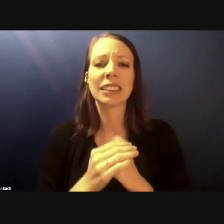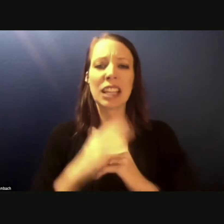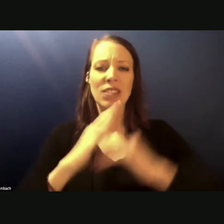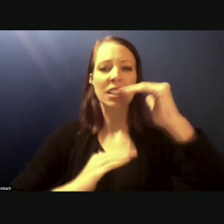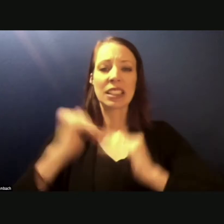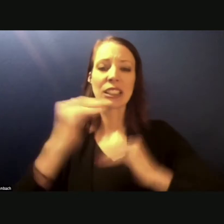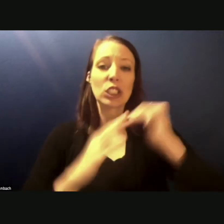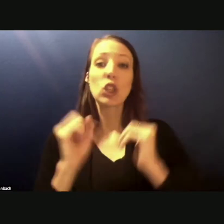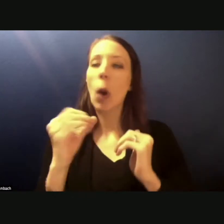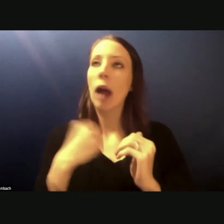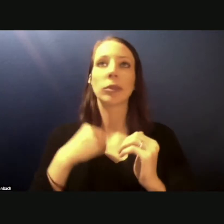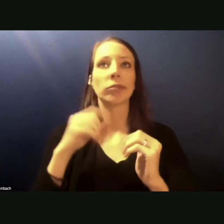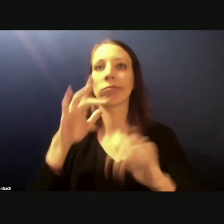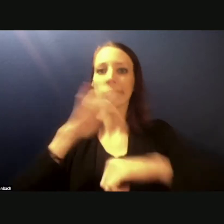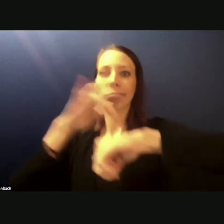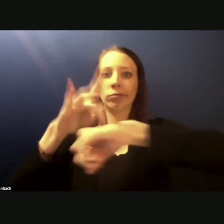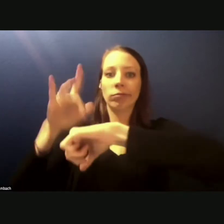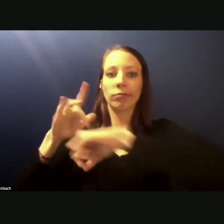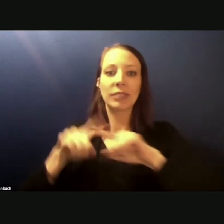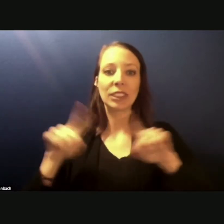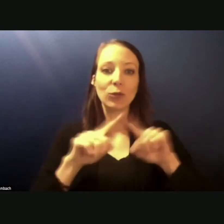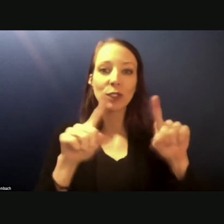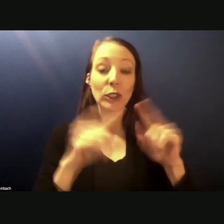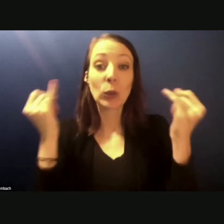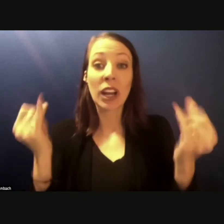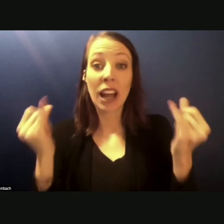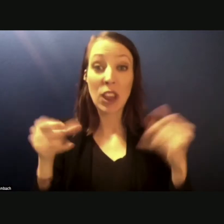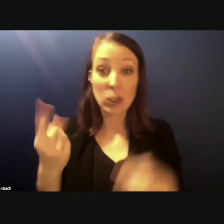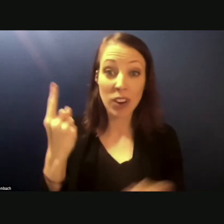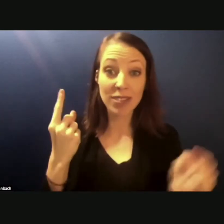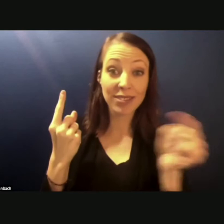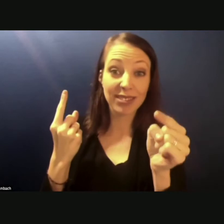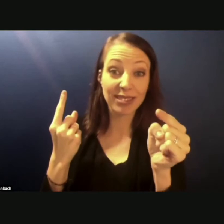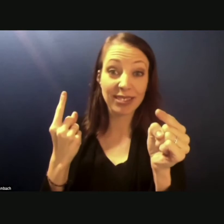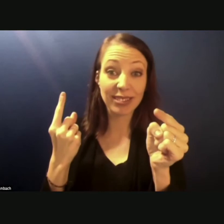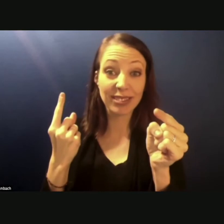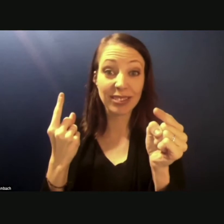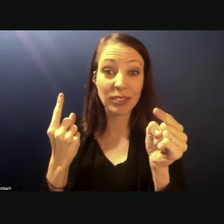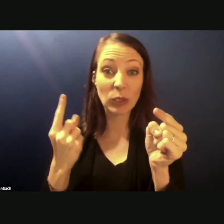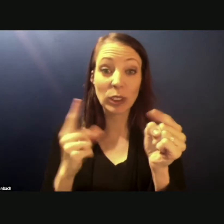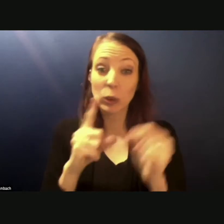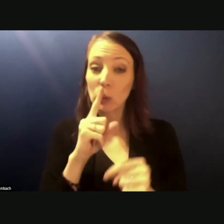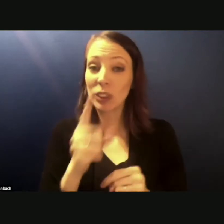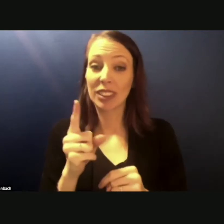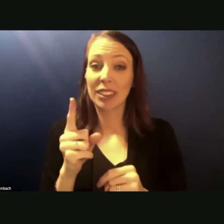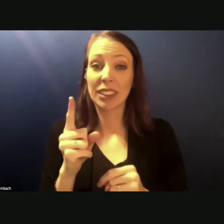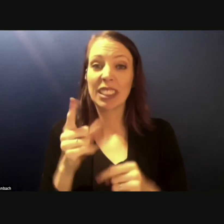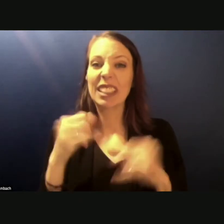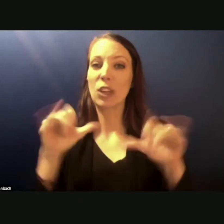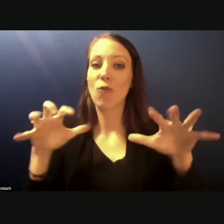So I've kind of been around a little bit. Now this one, you see, it's still